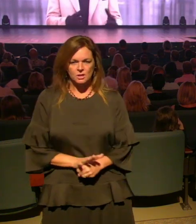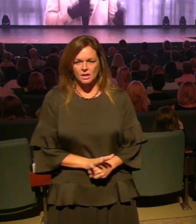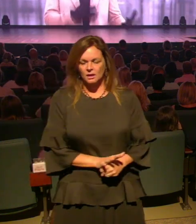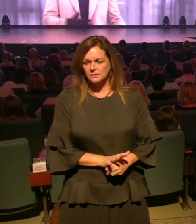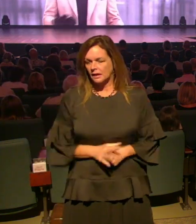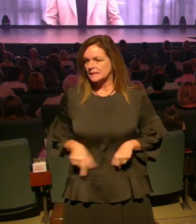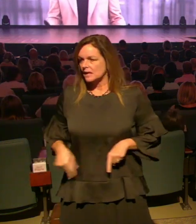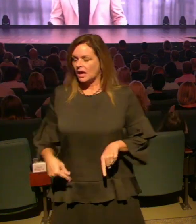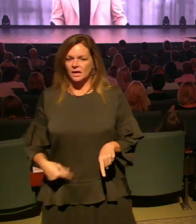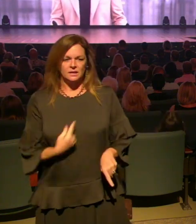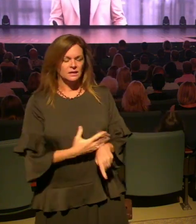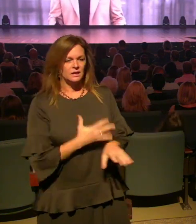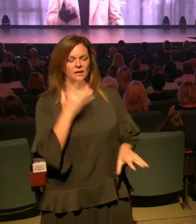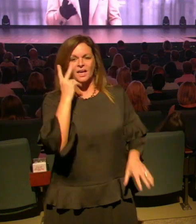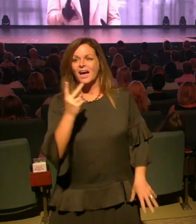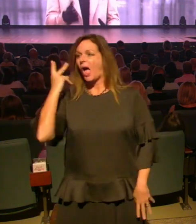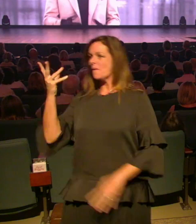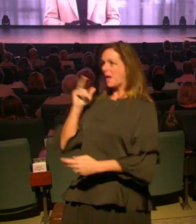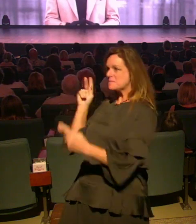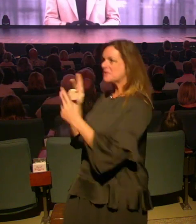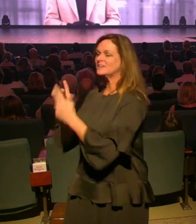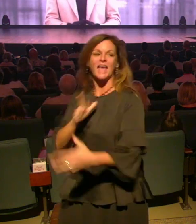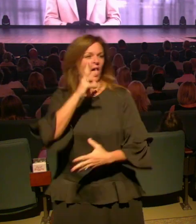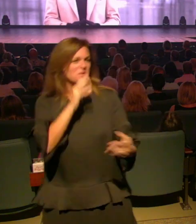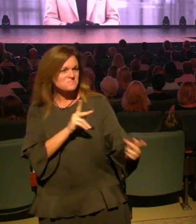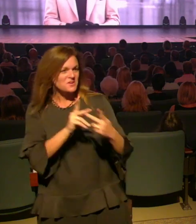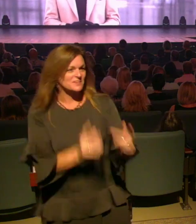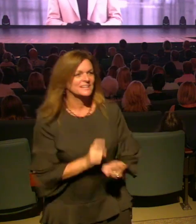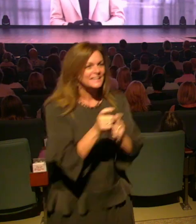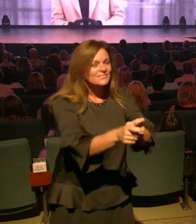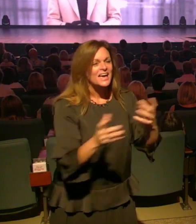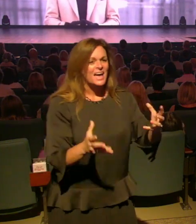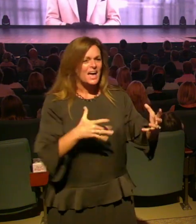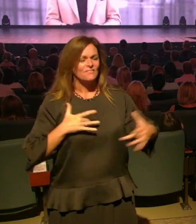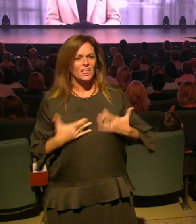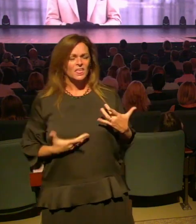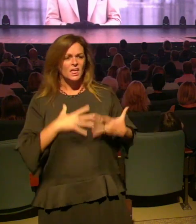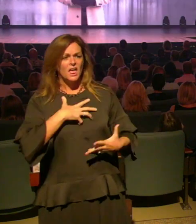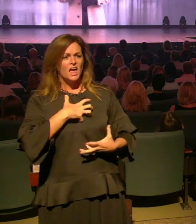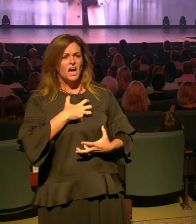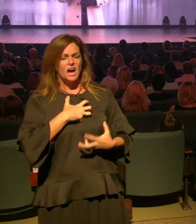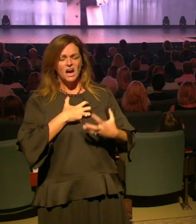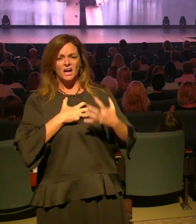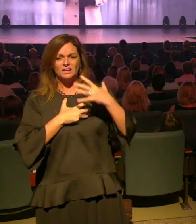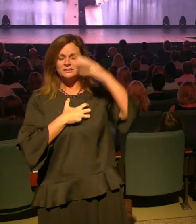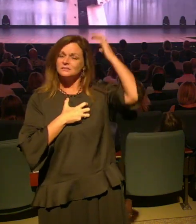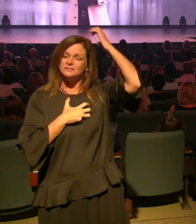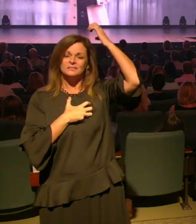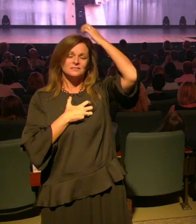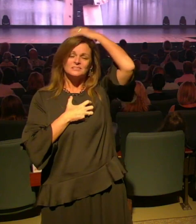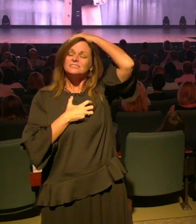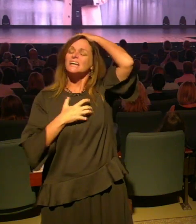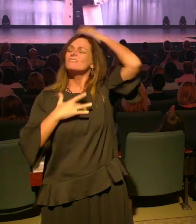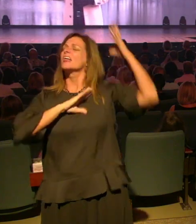memories with family and friends or to find that perfect Christmas gift can sometimes be overwhelming. I remember one Christmas